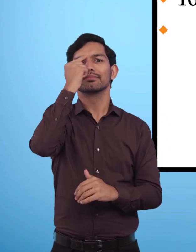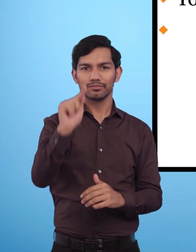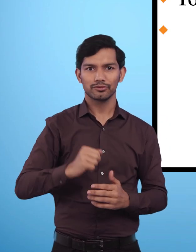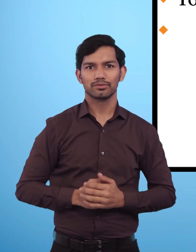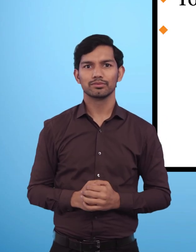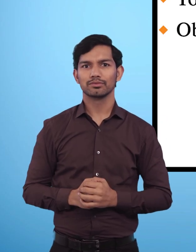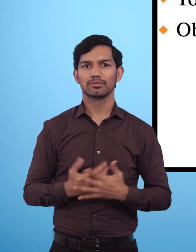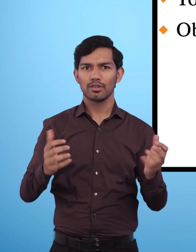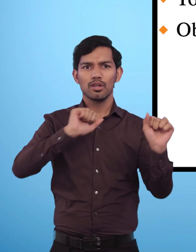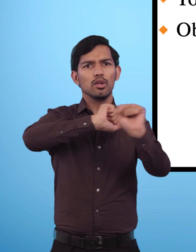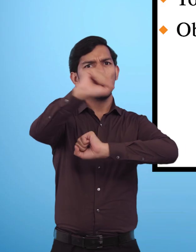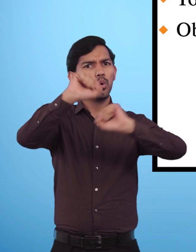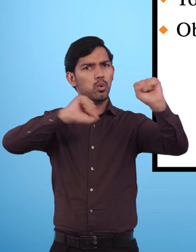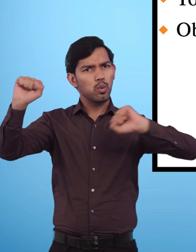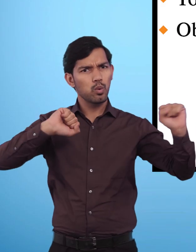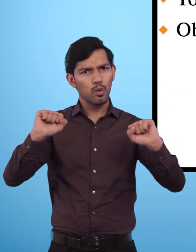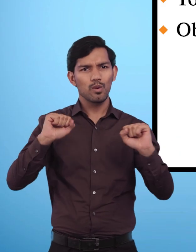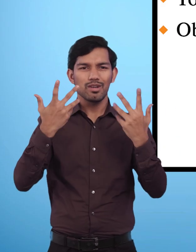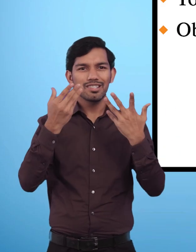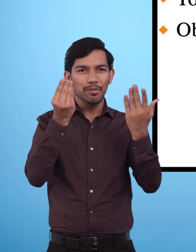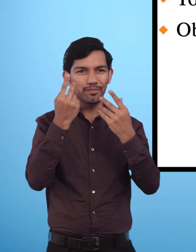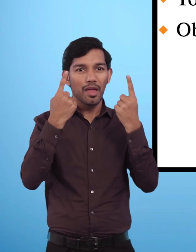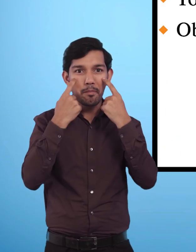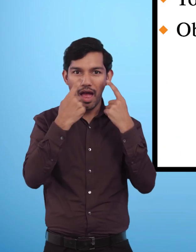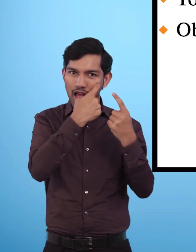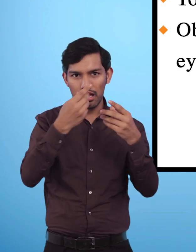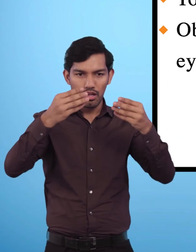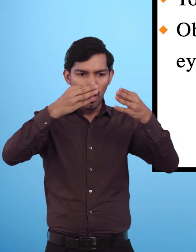5. Observe the soil samples with your naked eye.